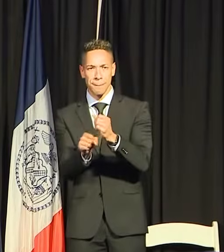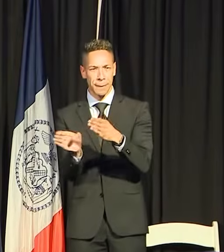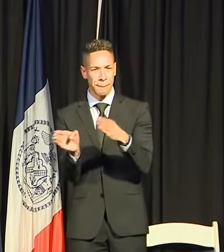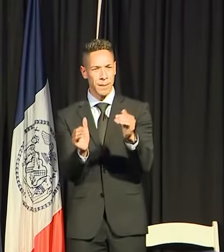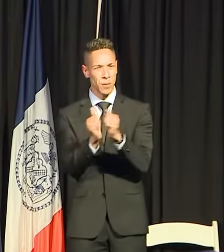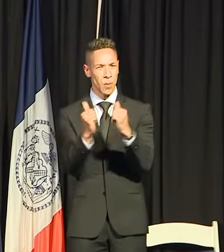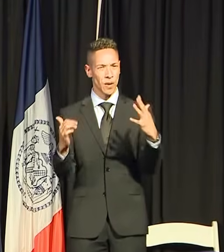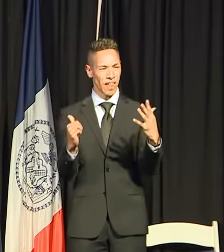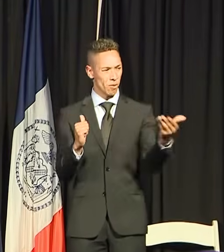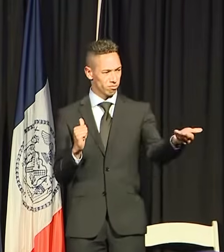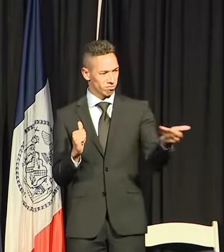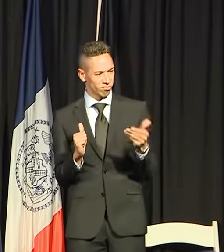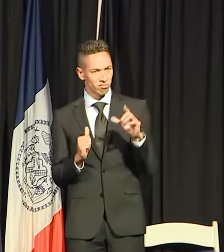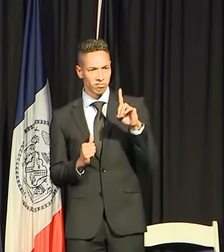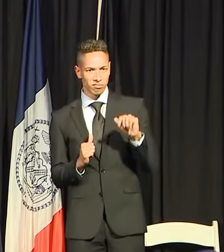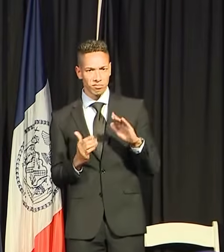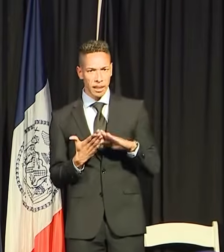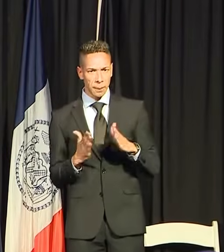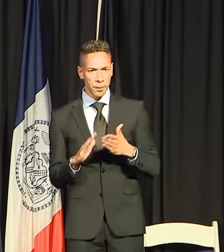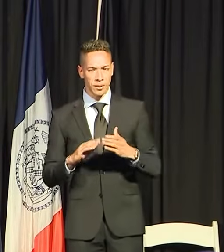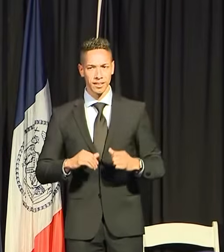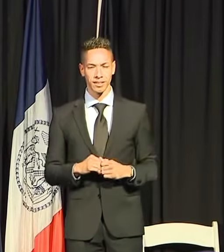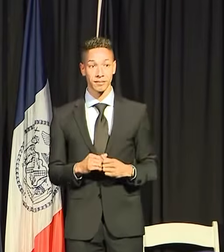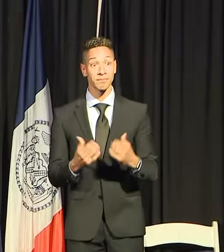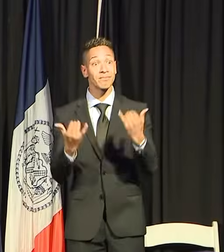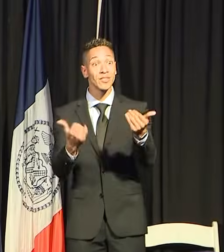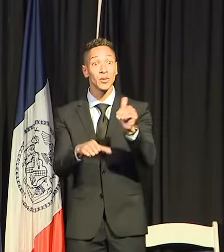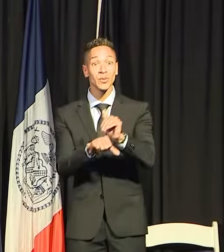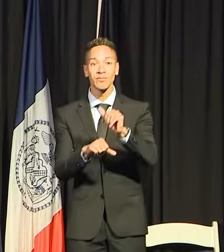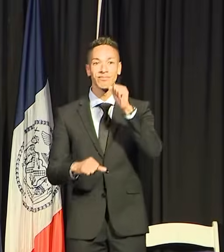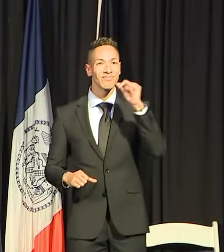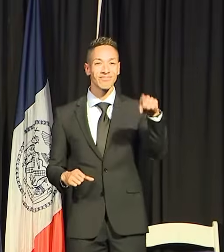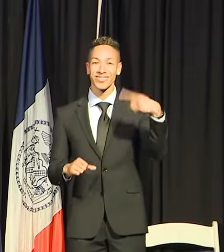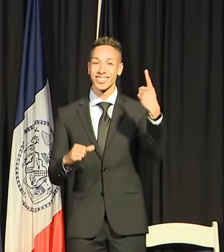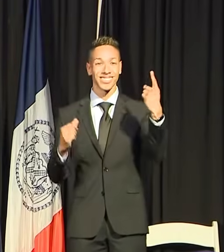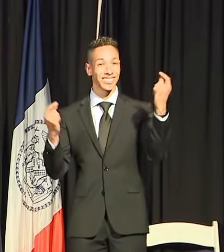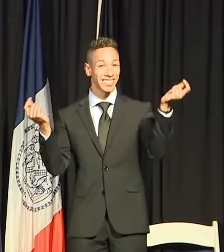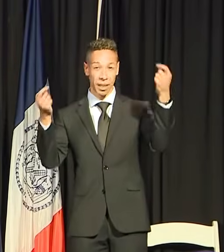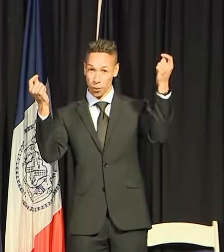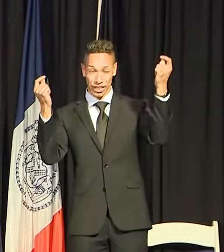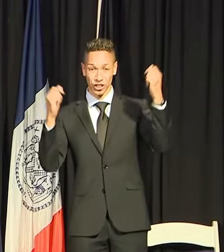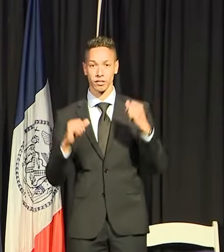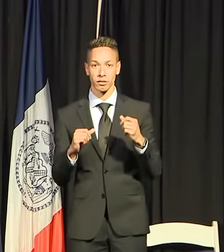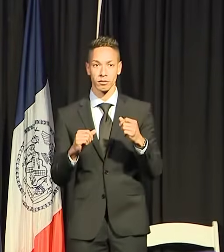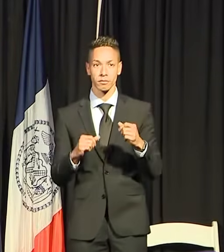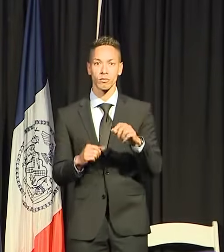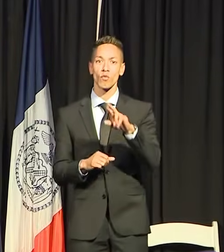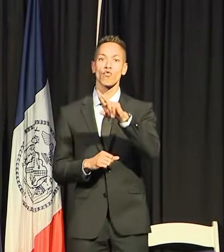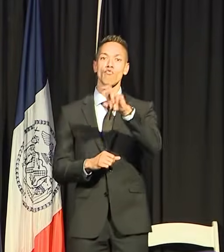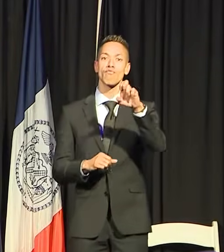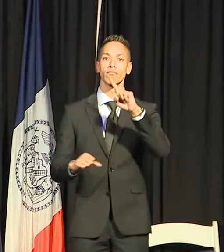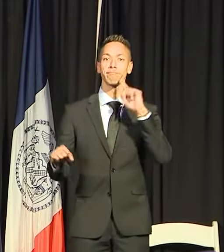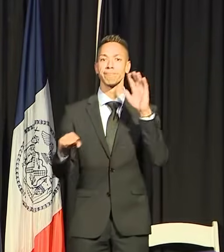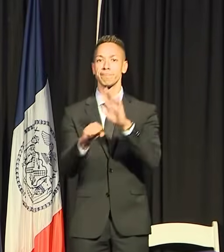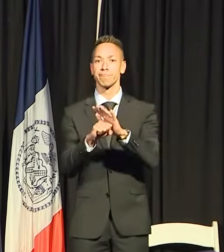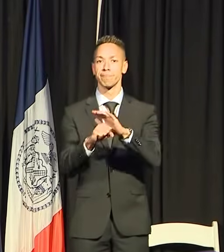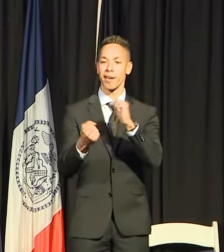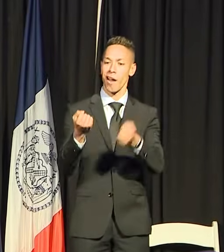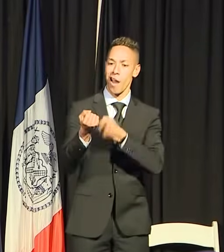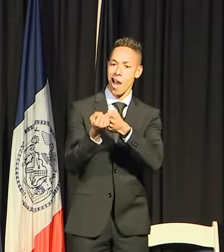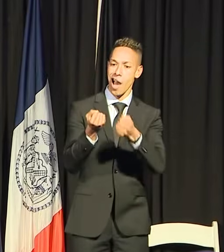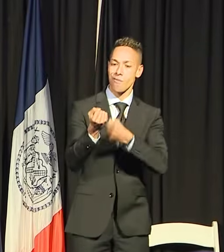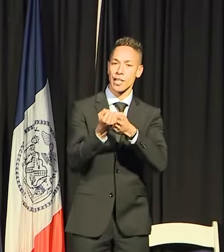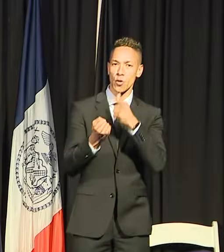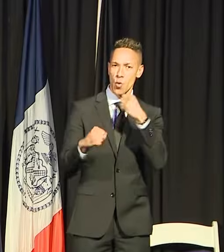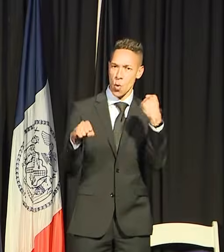including the disability community. Tonight is not just a celebration. It's a recommitment to the advocates who fought